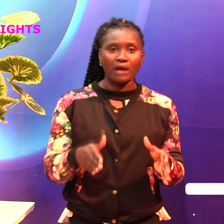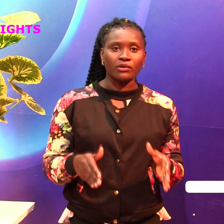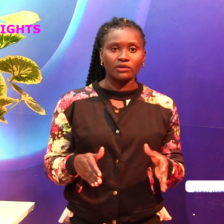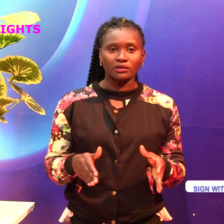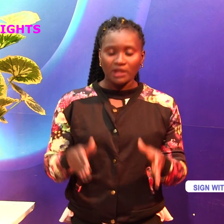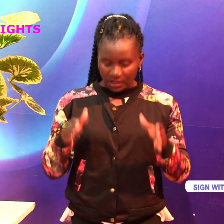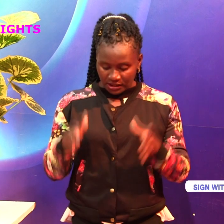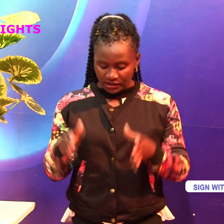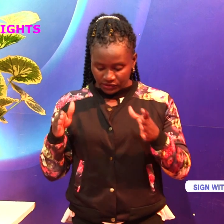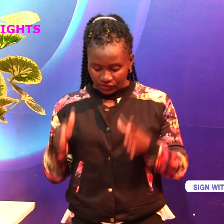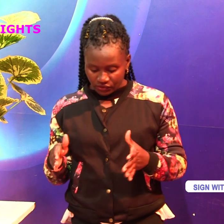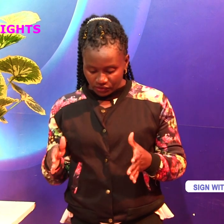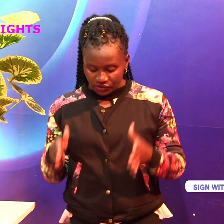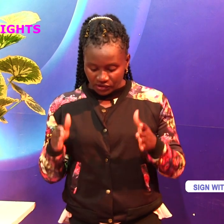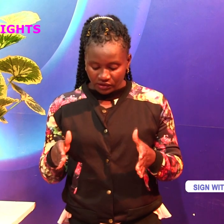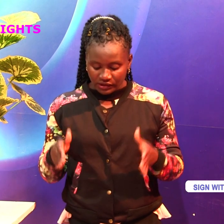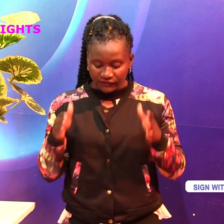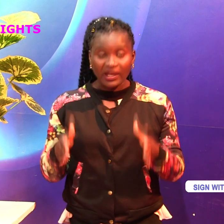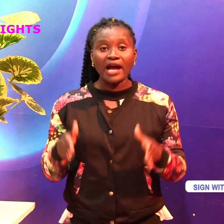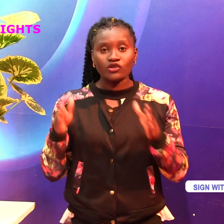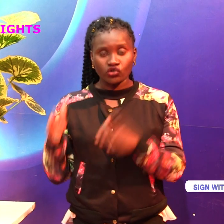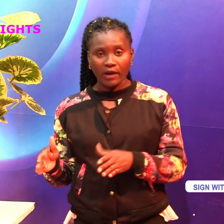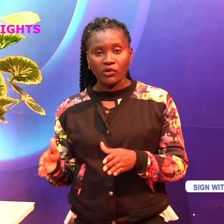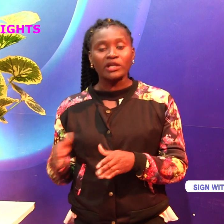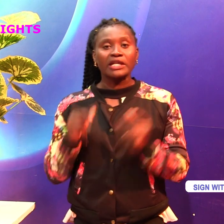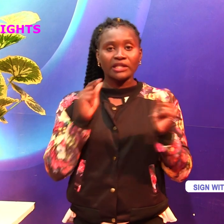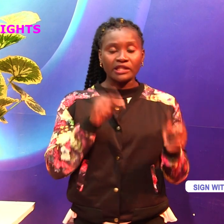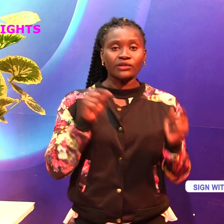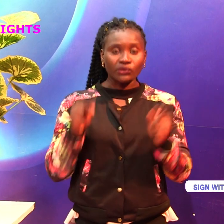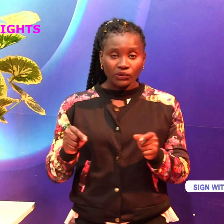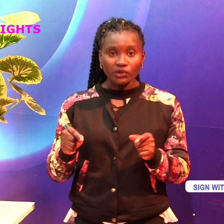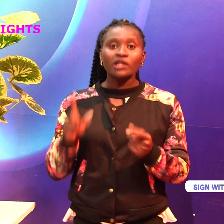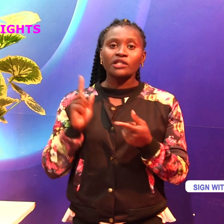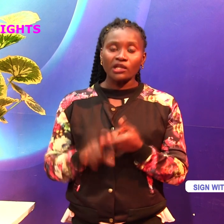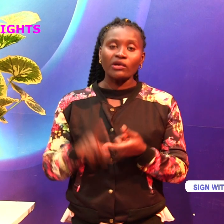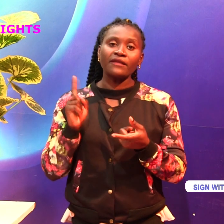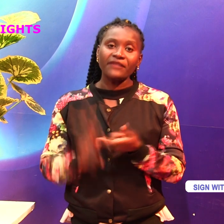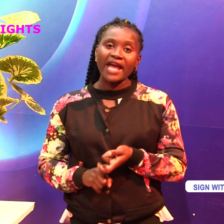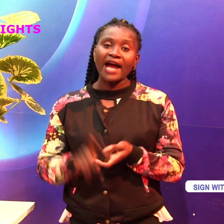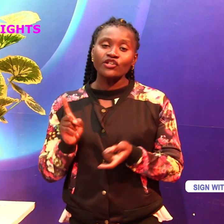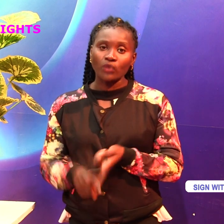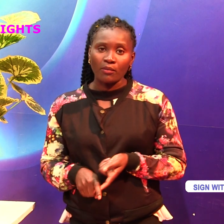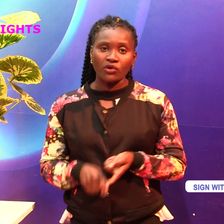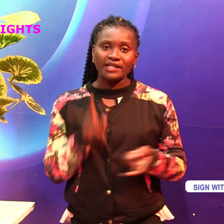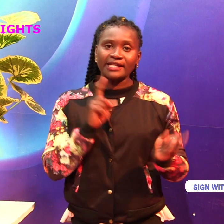trouble. It is true, children fear trouble. It is true, children fear trouble. The